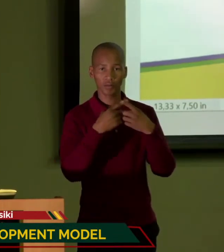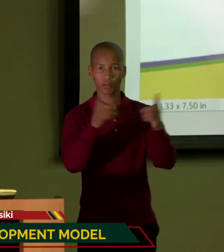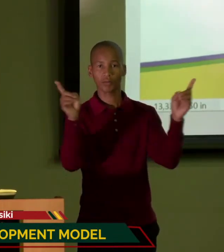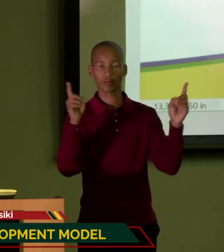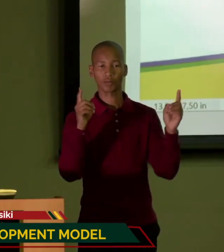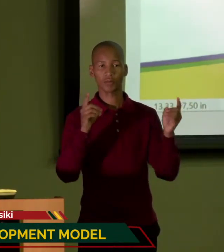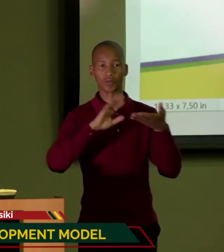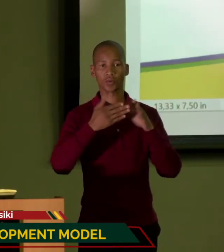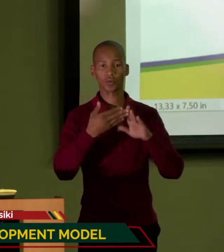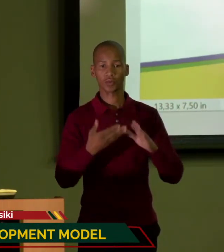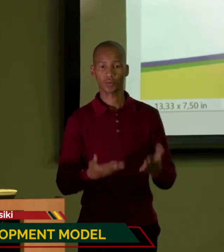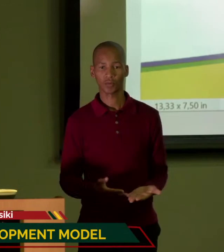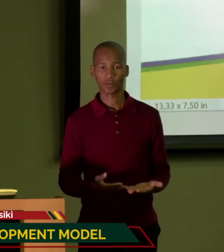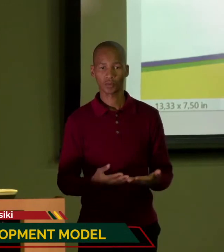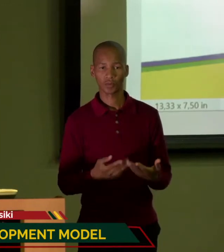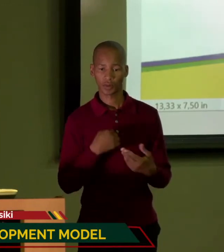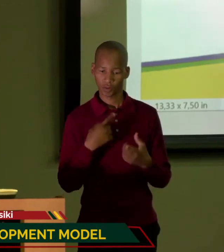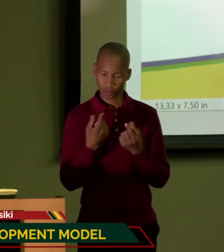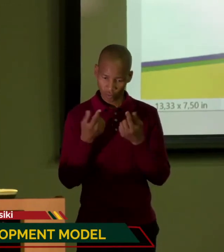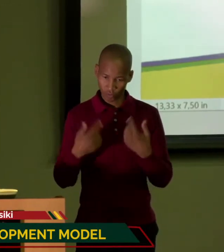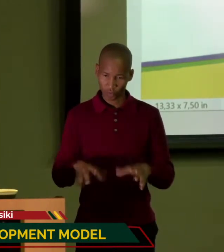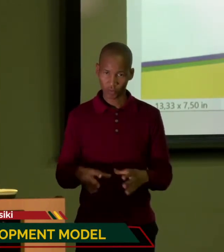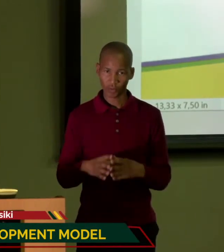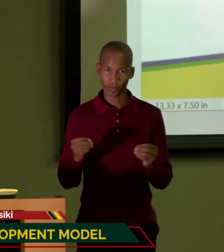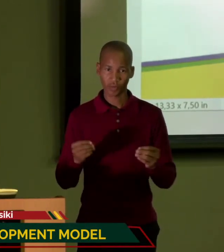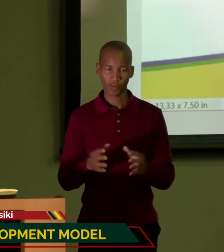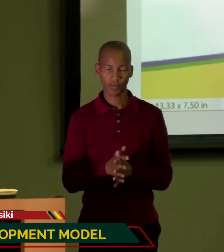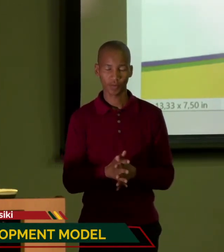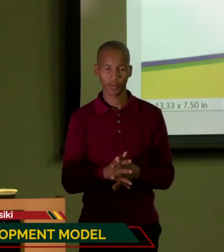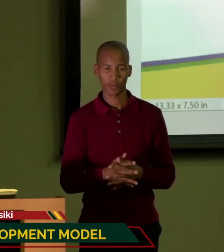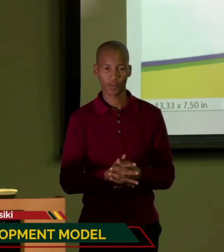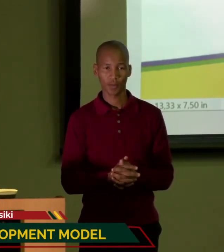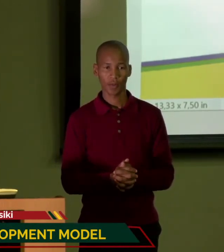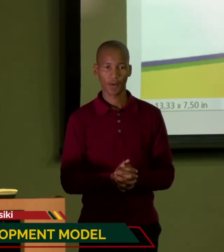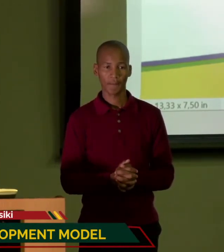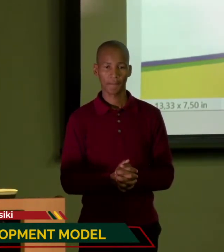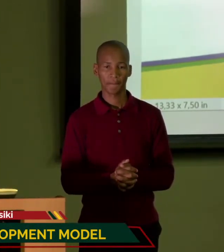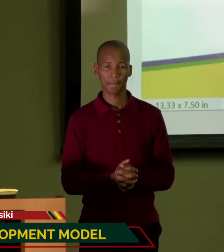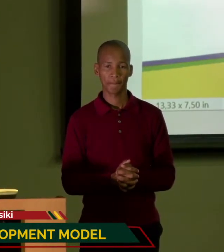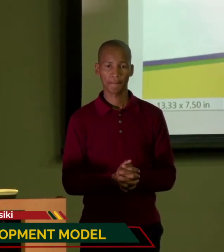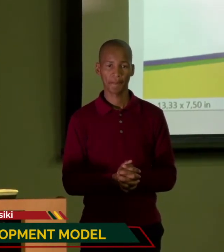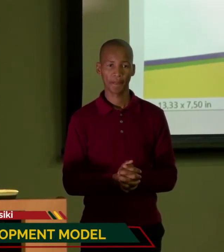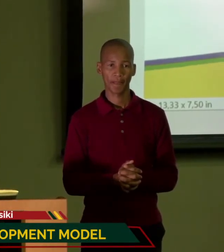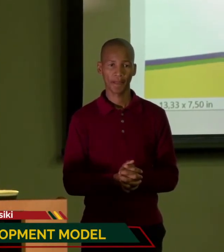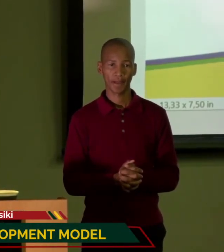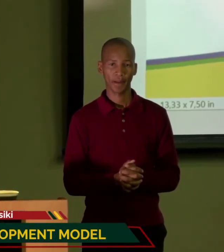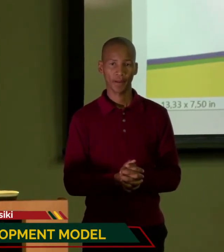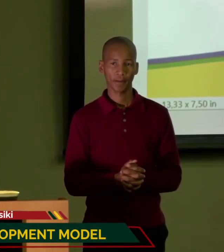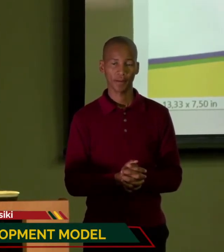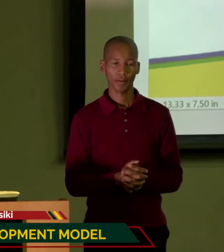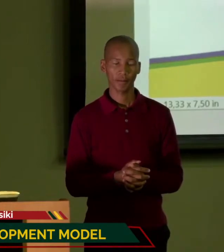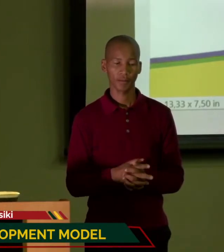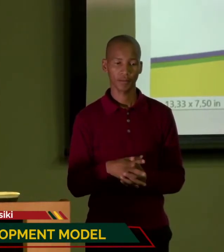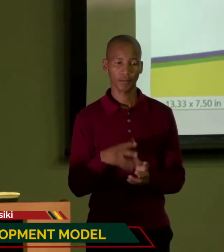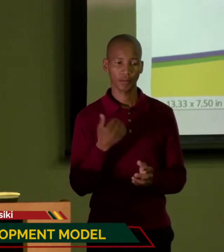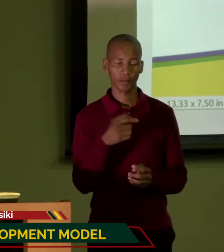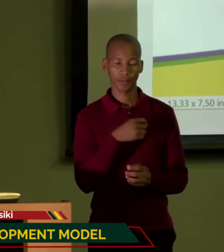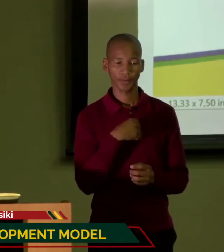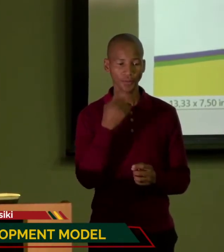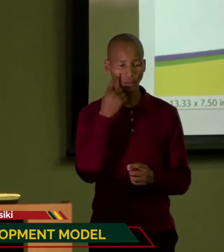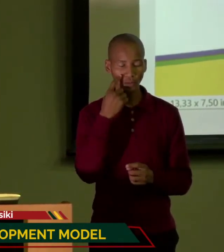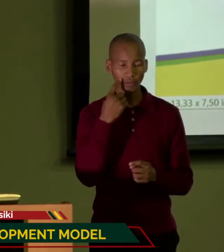ke sajikeleza and emva koko sathi maske senze i-investment